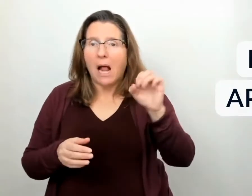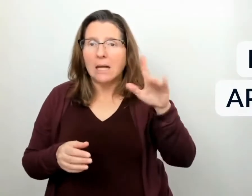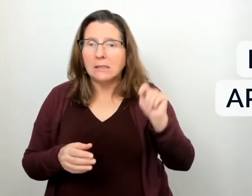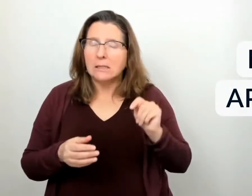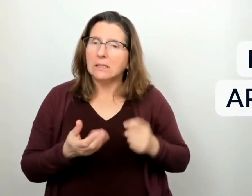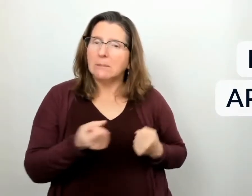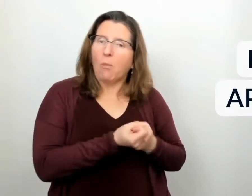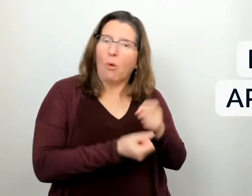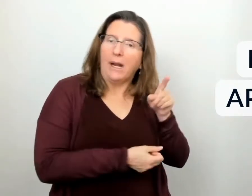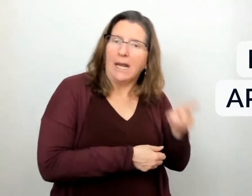insisting they must have been lost.